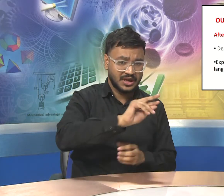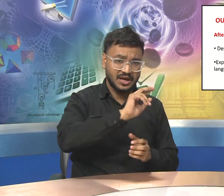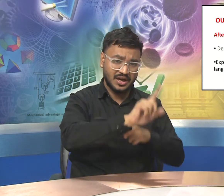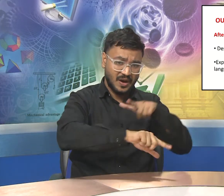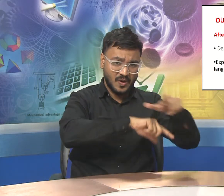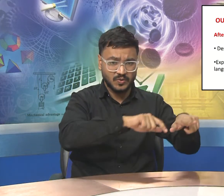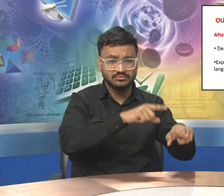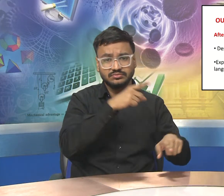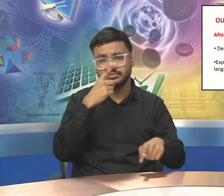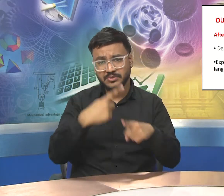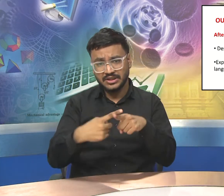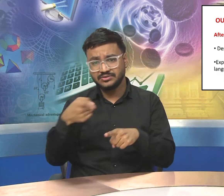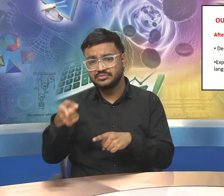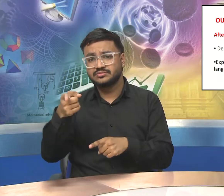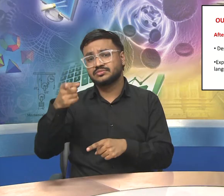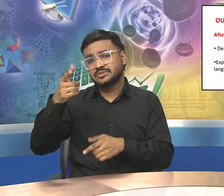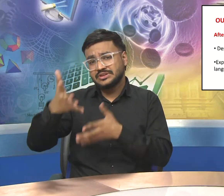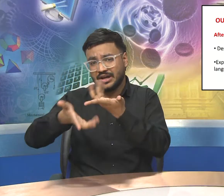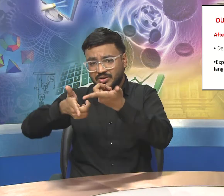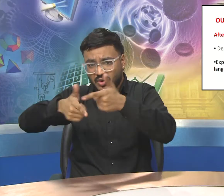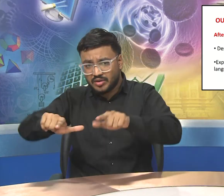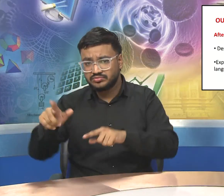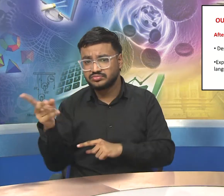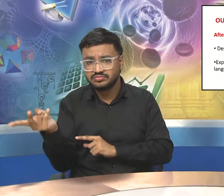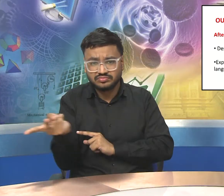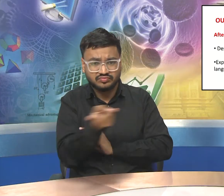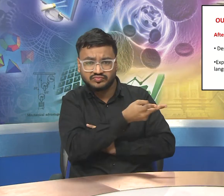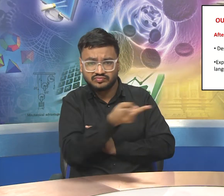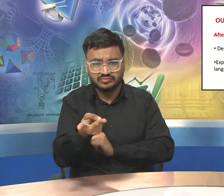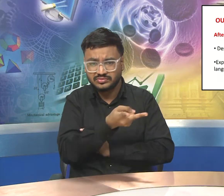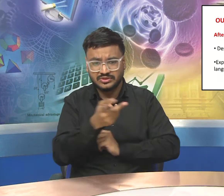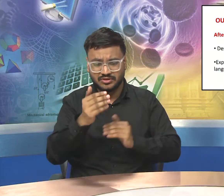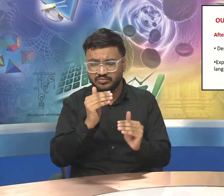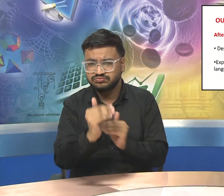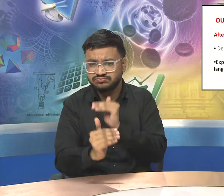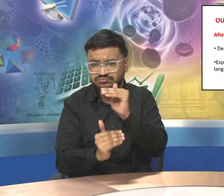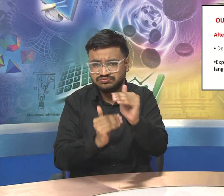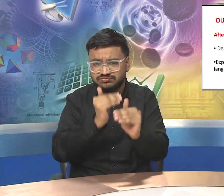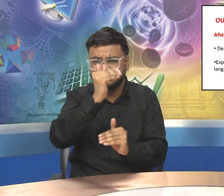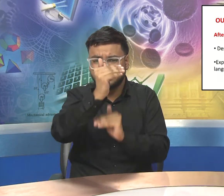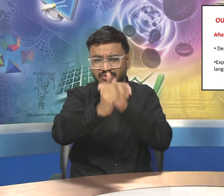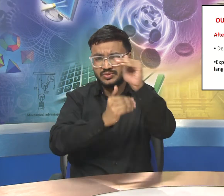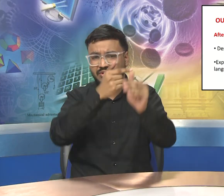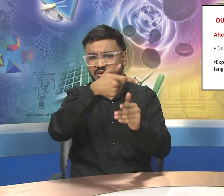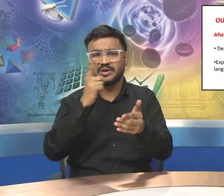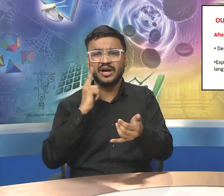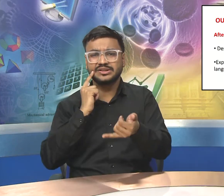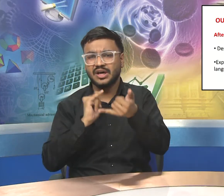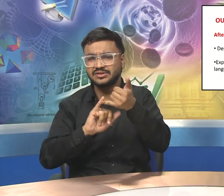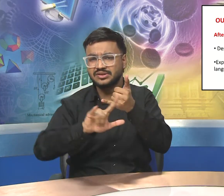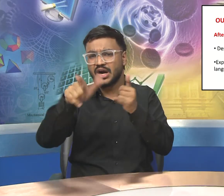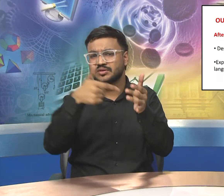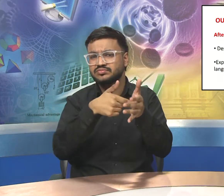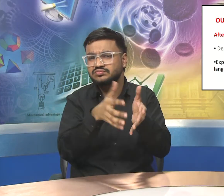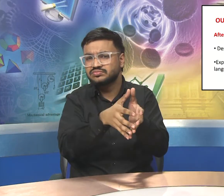They can explain the role of other sign and spoken languages in the development of ISL.